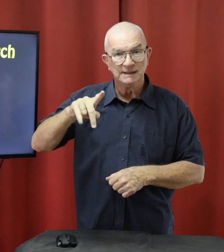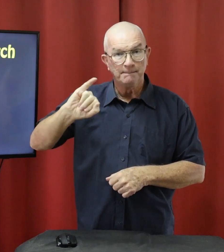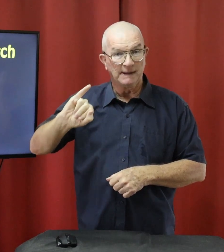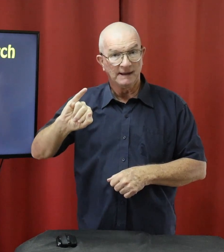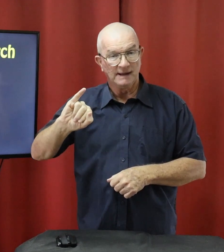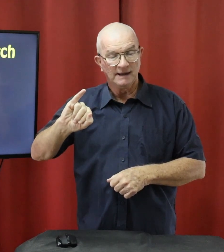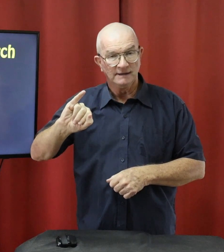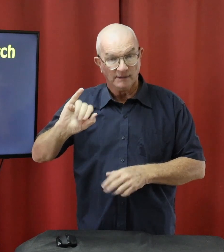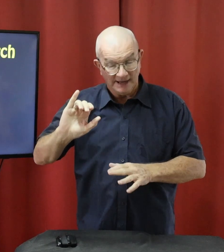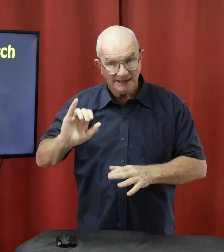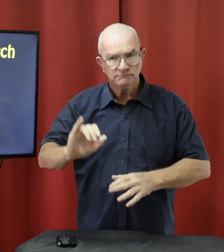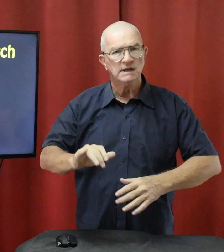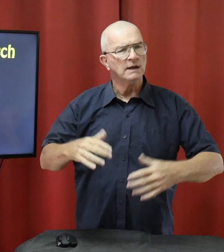Philippi.